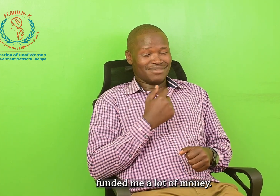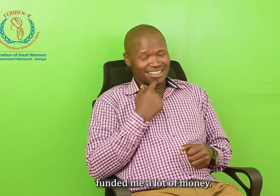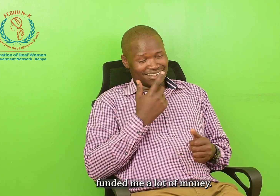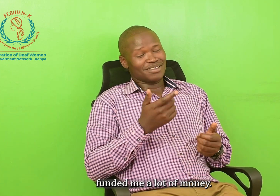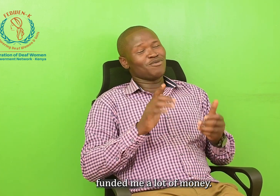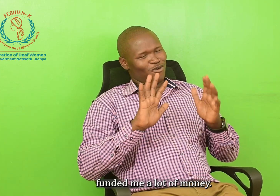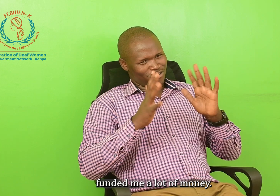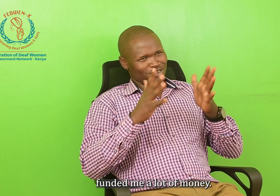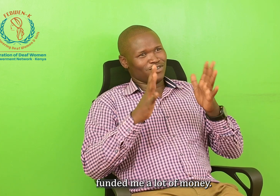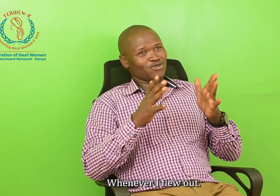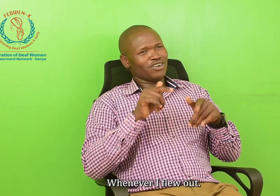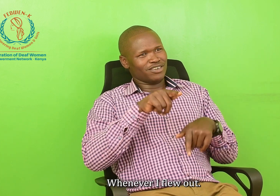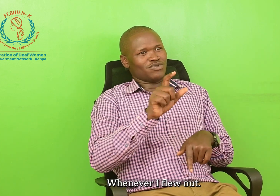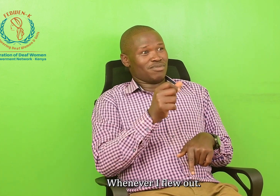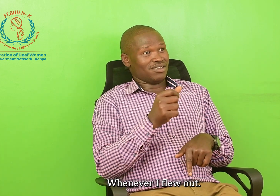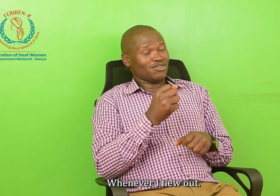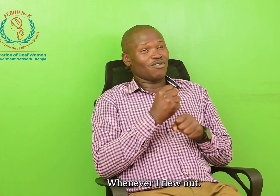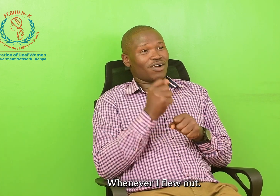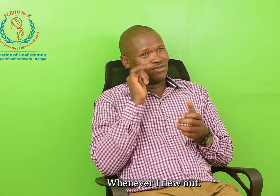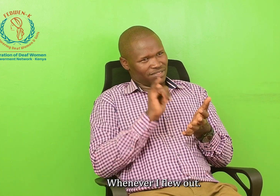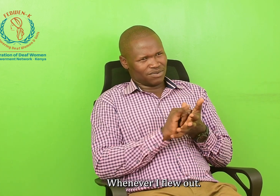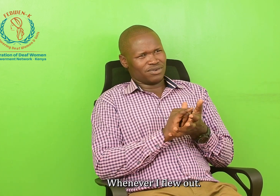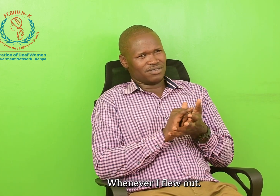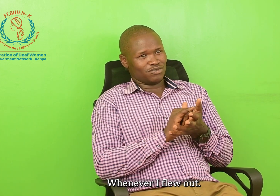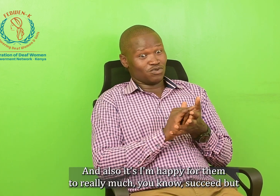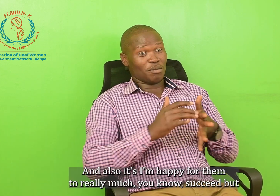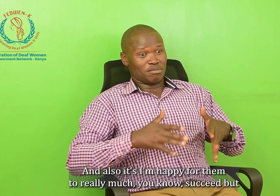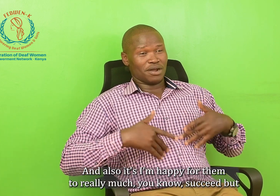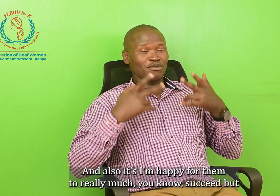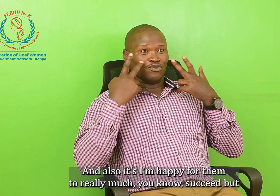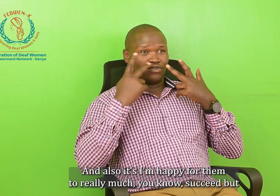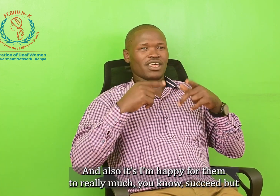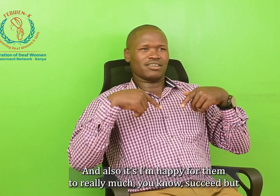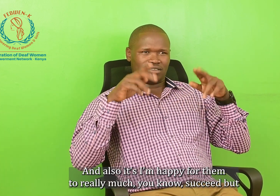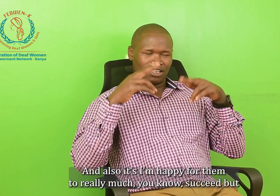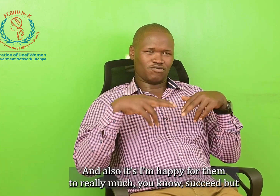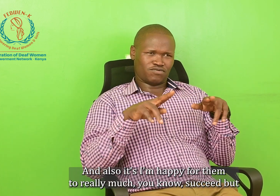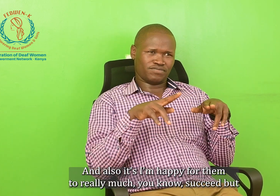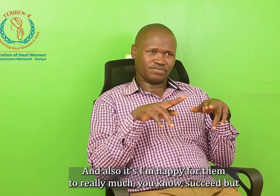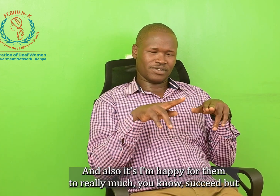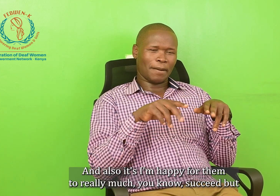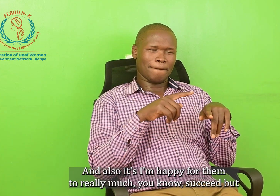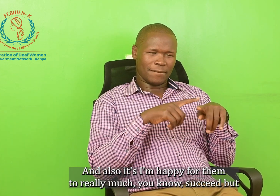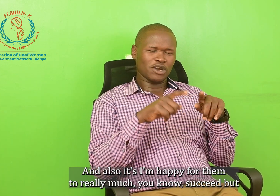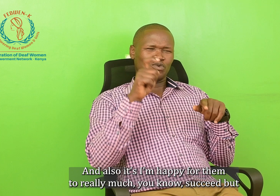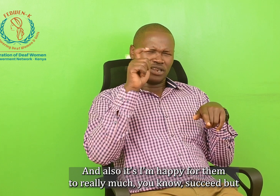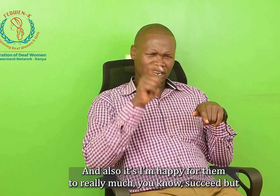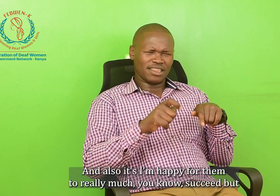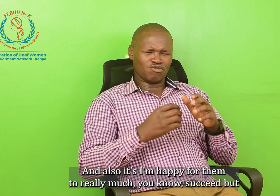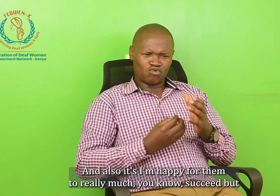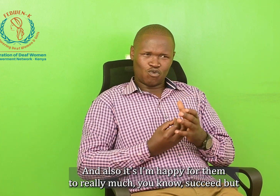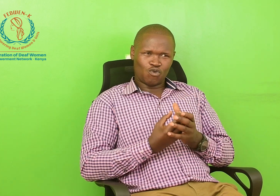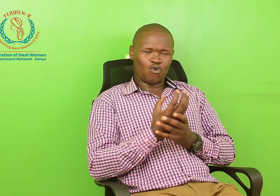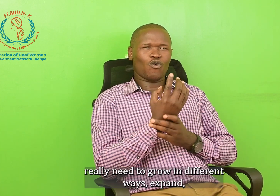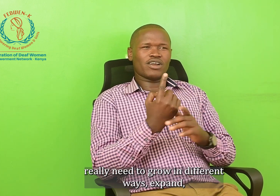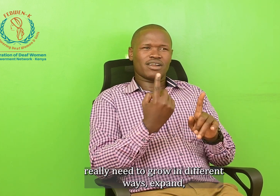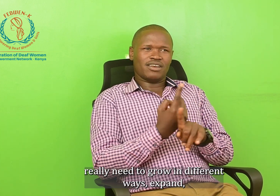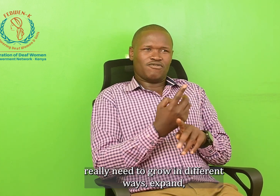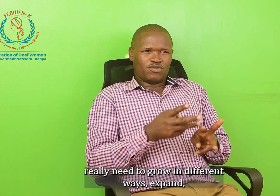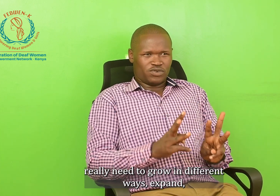funded me a lot of money whenever I flew out. And also I'm happy for them to really much, succeed, but really need to grow